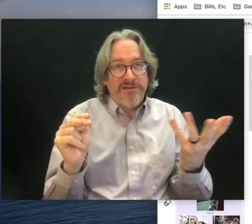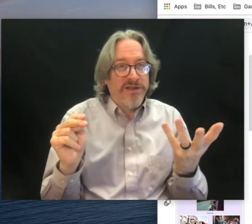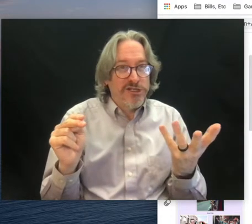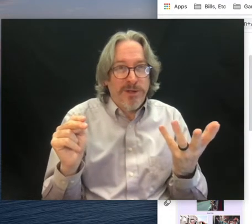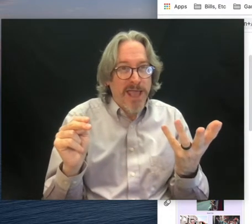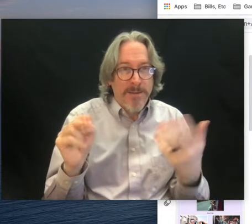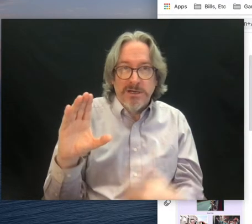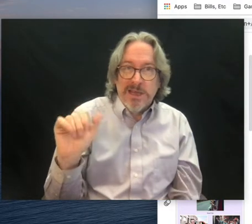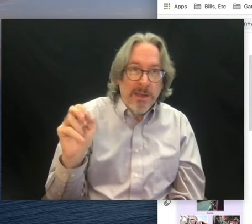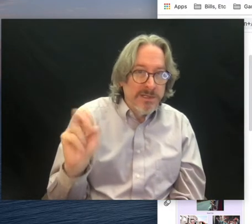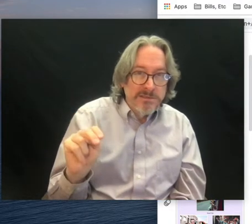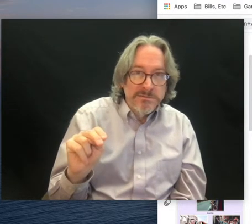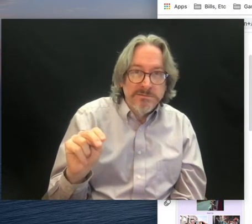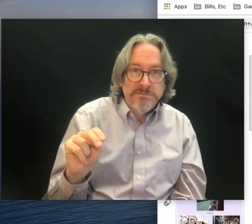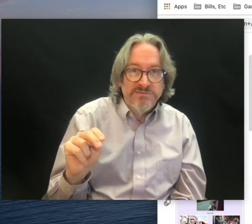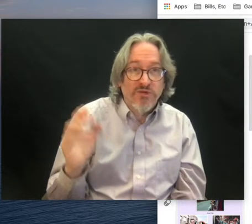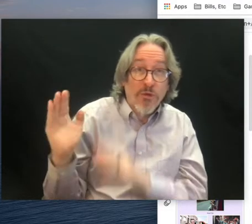Again, fingerspell cabin.